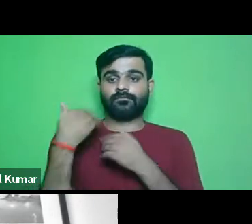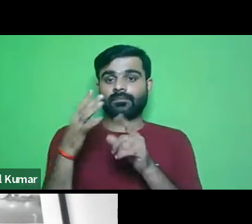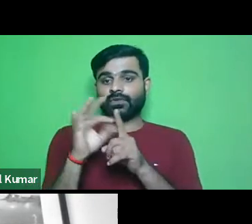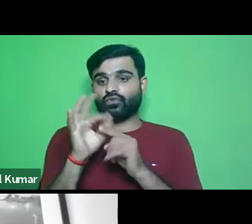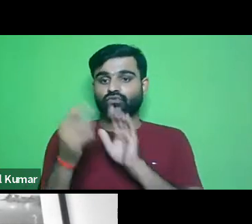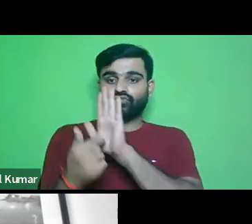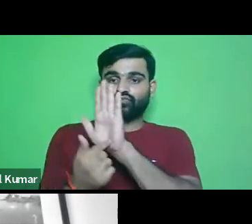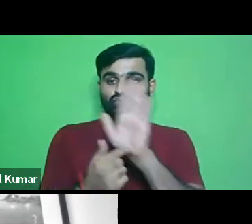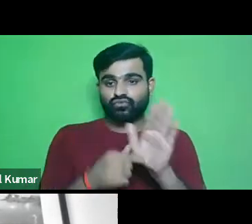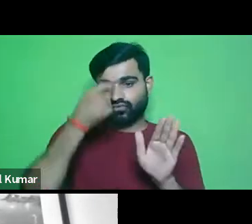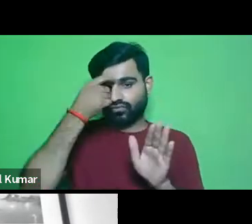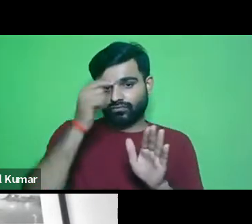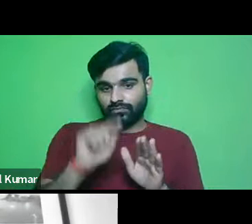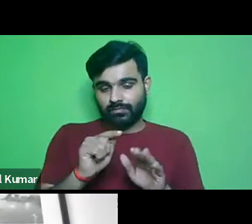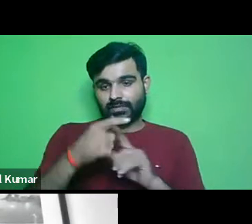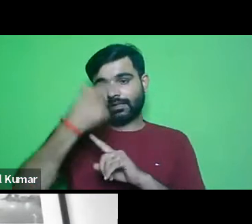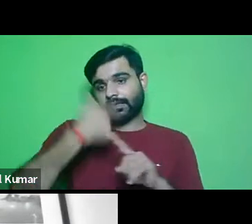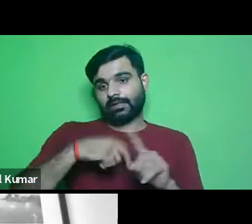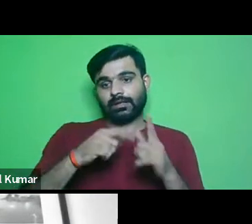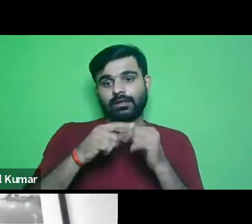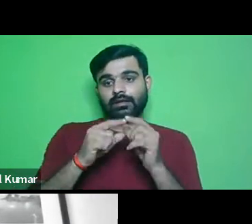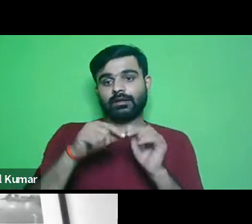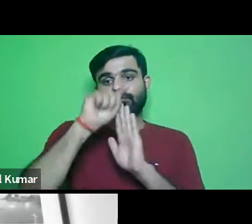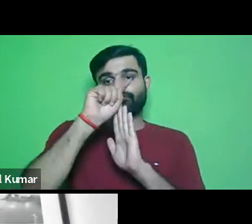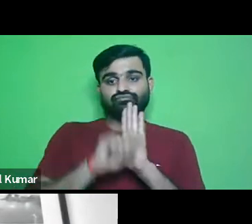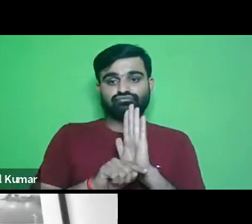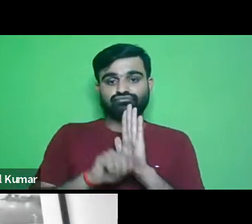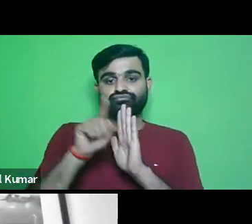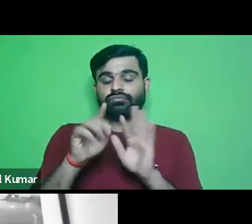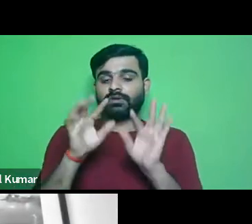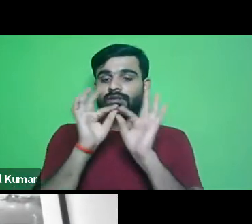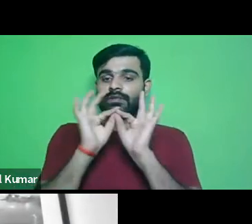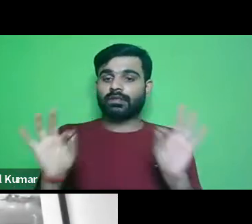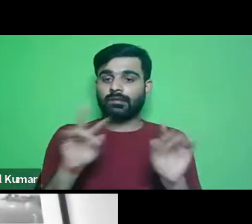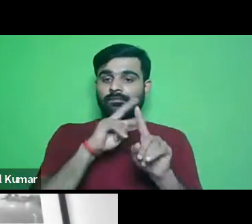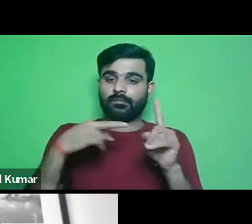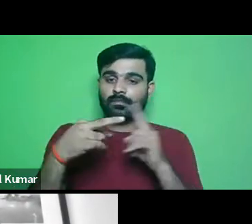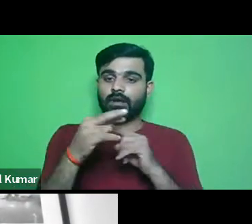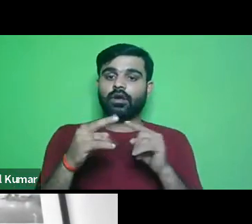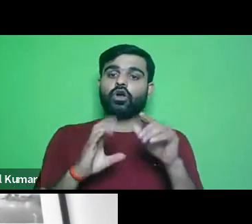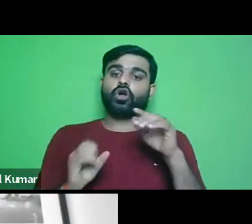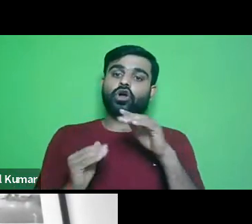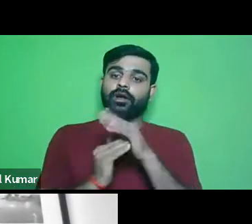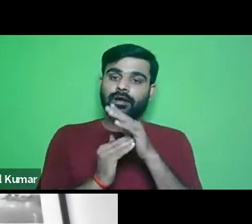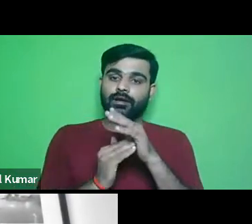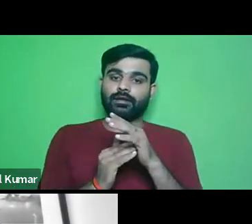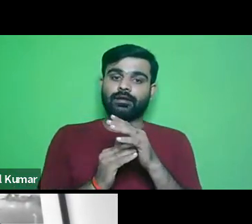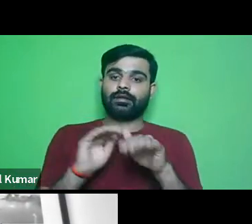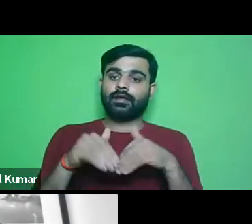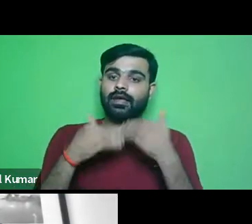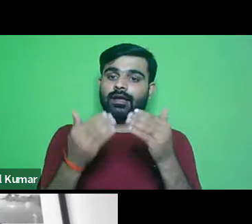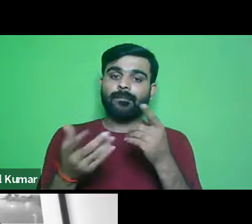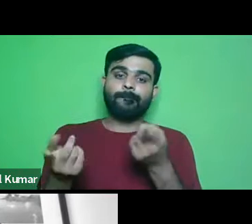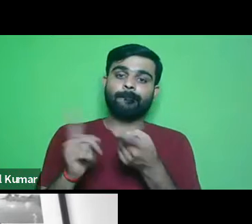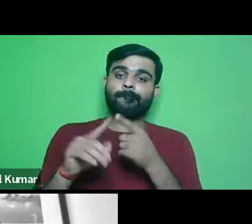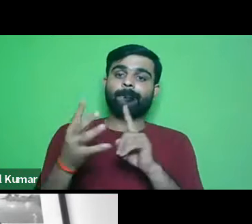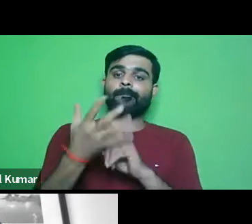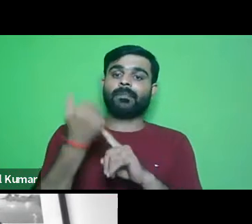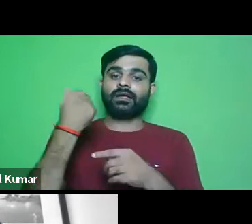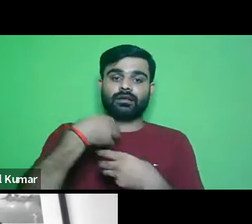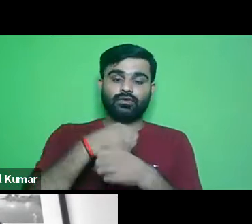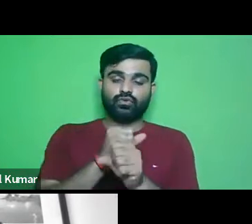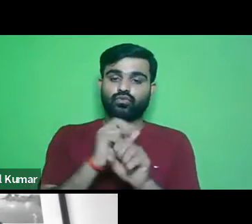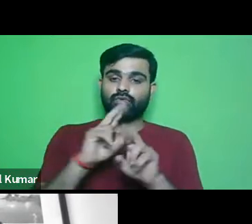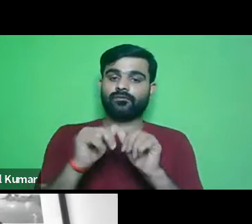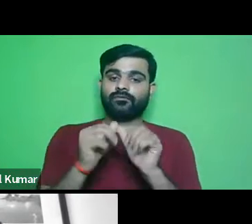address issues which individual data principles cannot by simply opting out of a contract. Like a harms-based approach then develops a